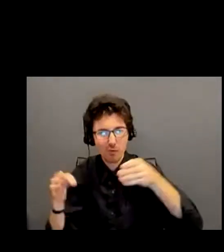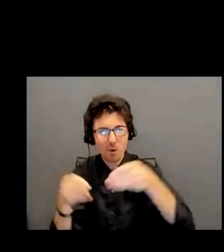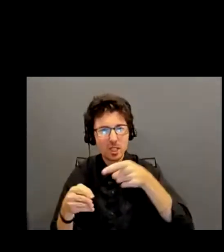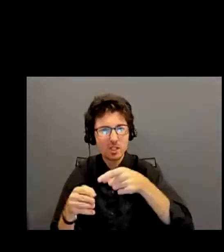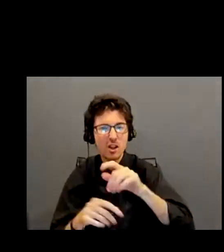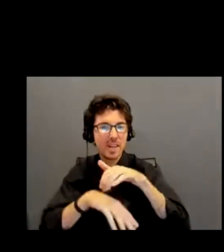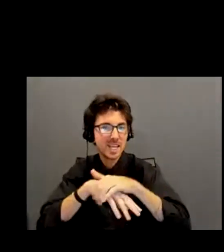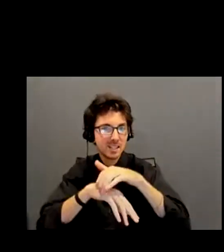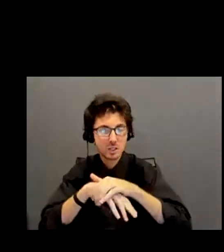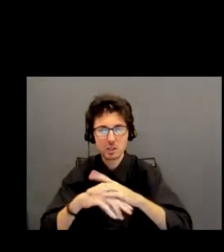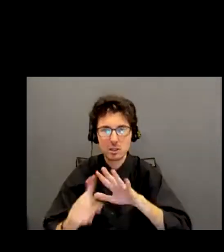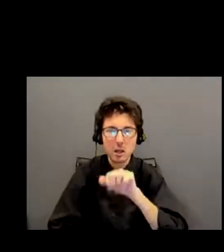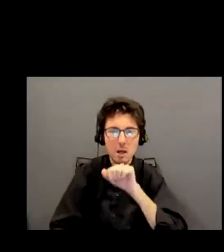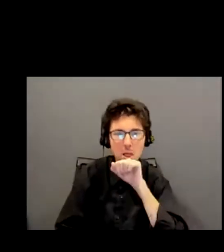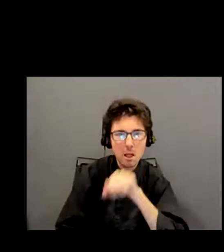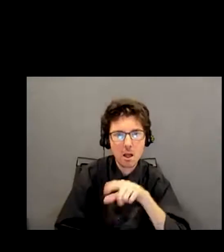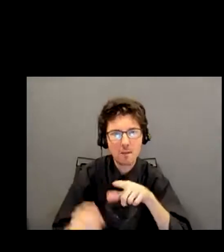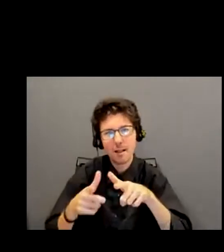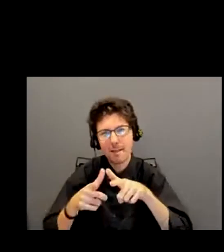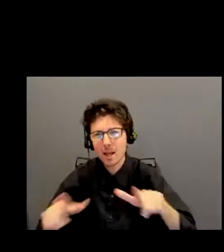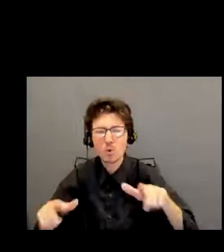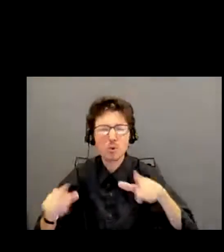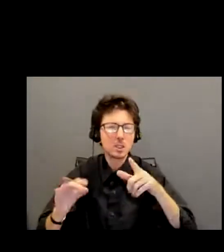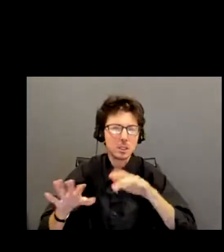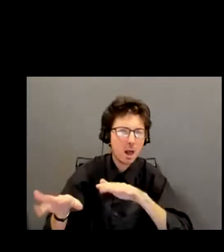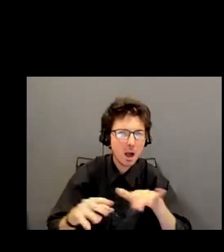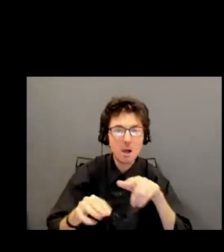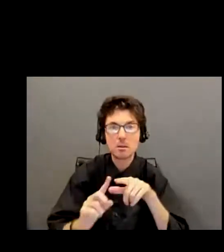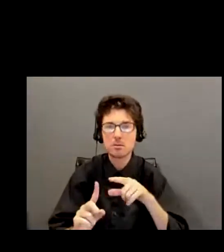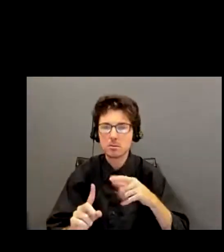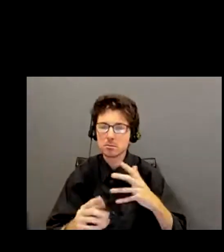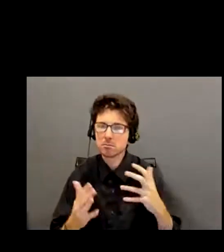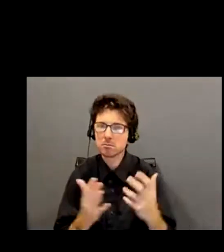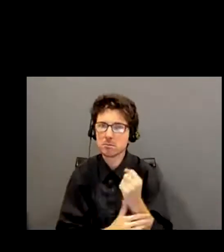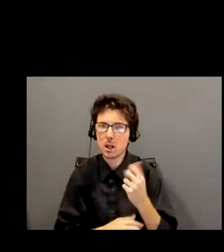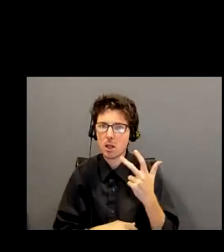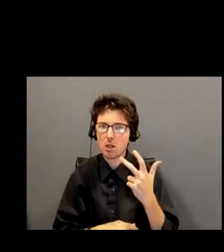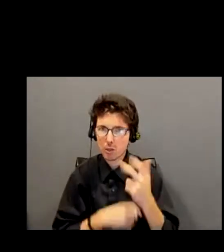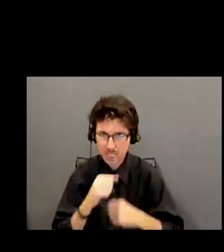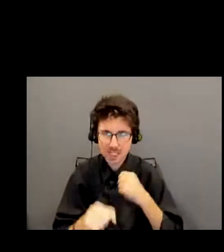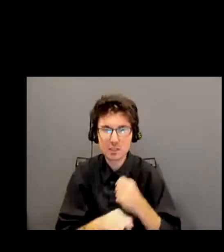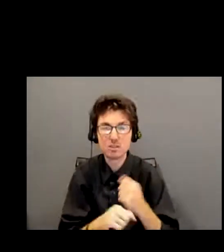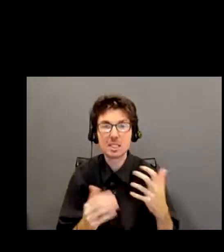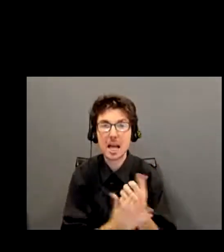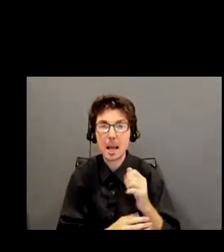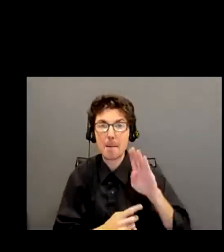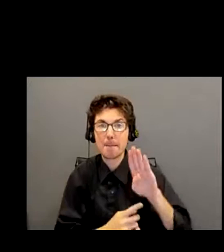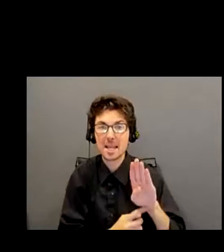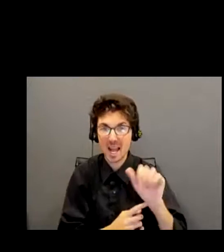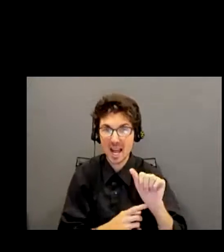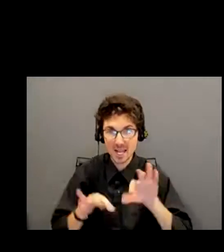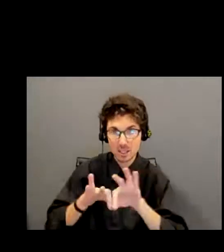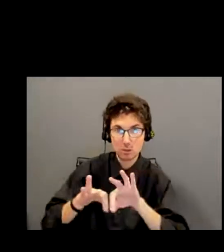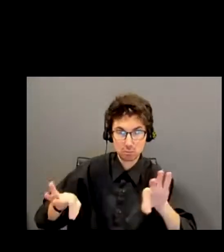my knowledge of it more and more. It took me 3 years to get my BA, but I didn't start my teacher